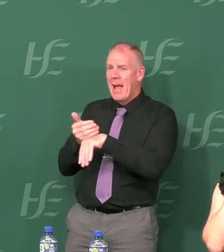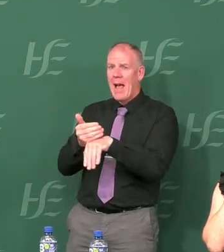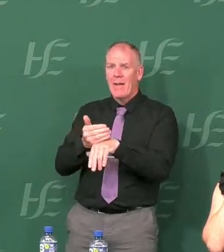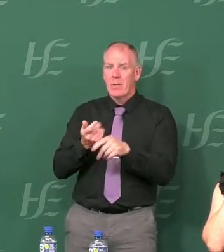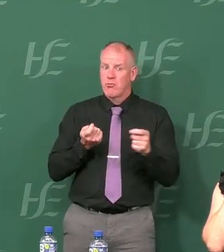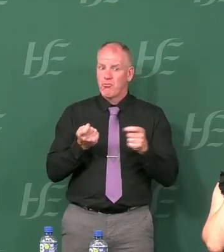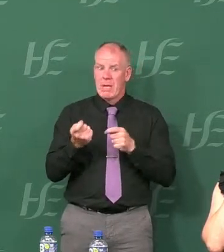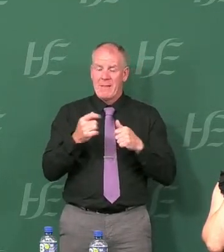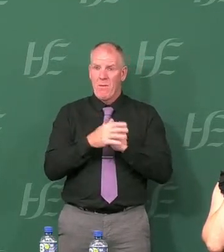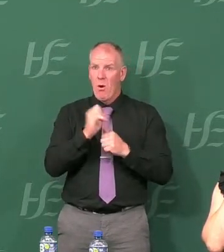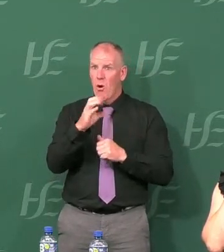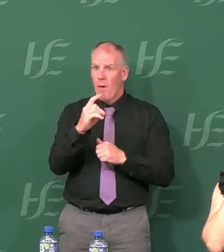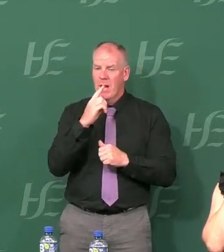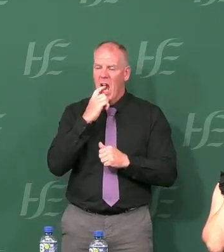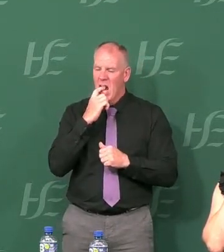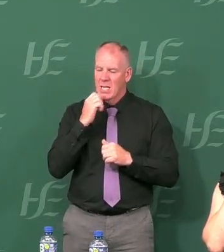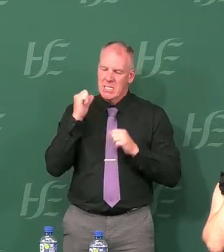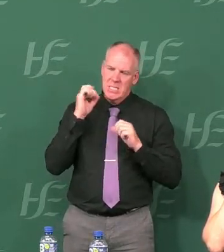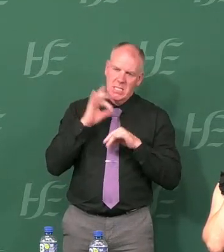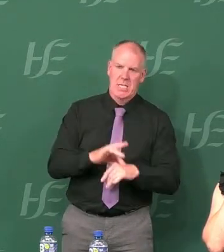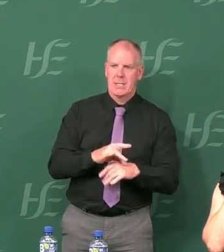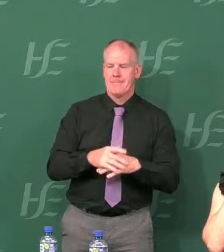they're treating for COVID are very sick.